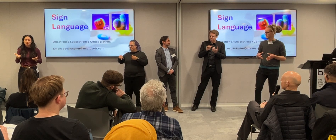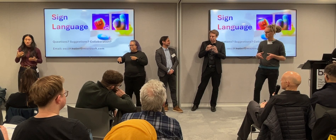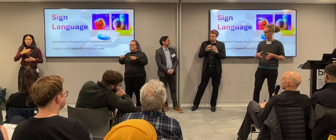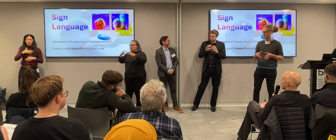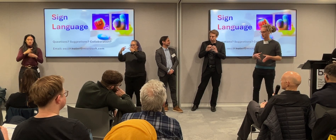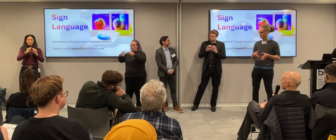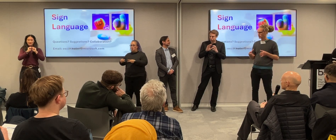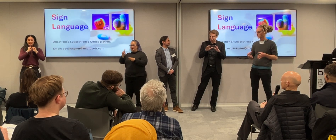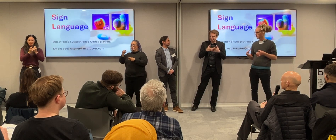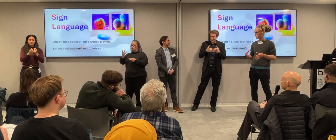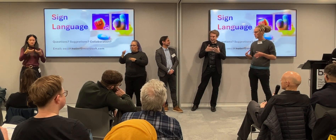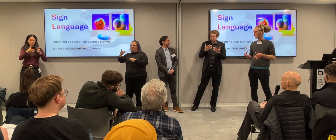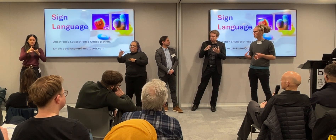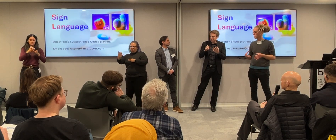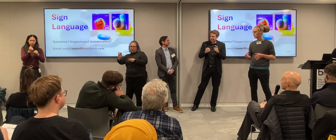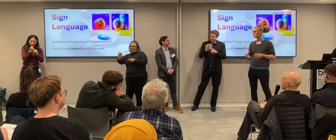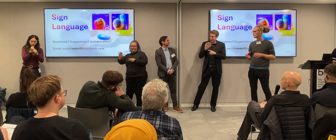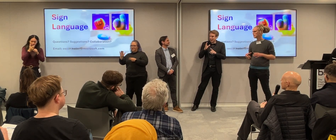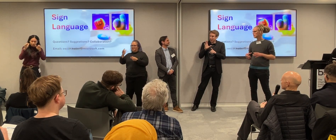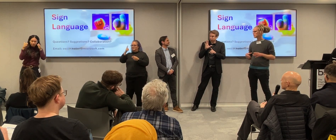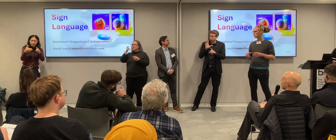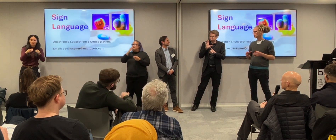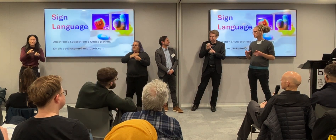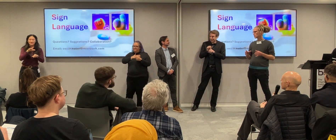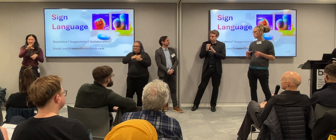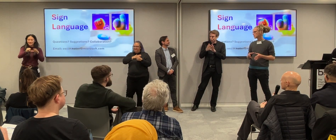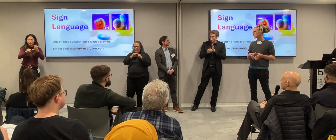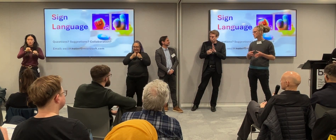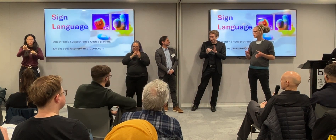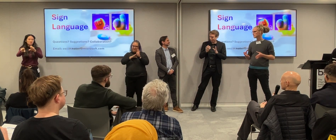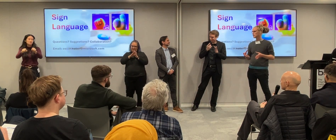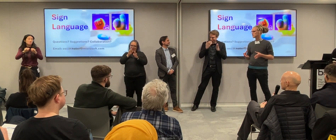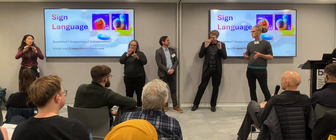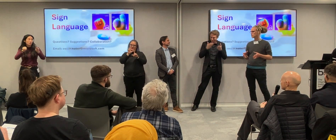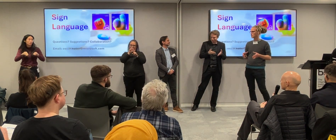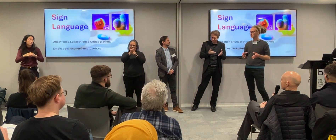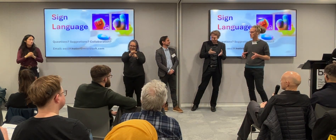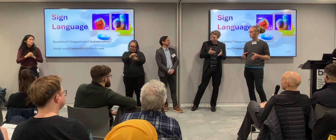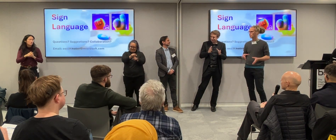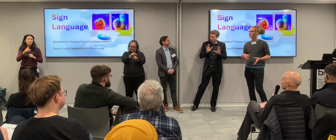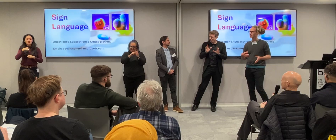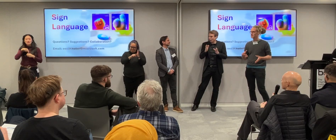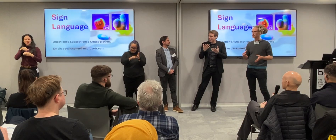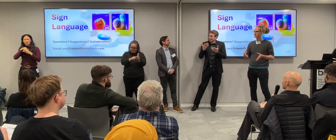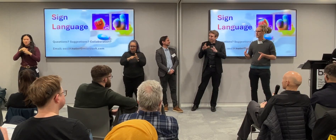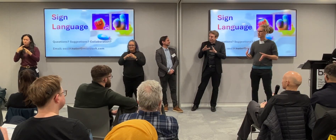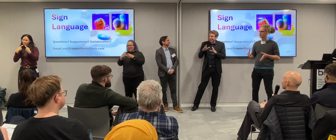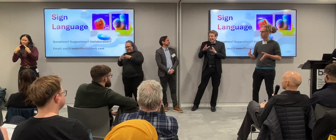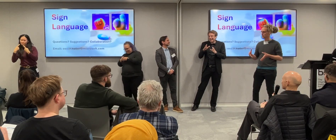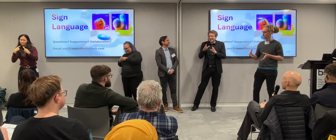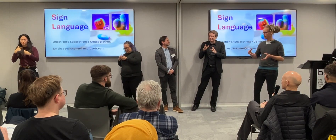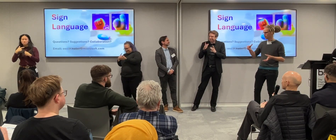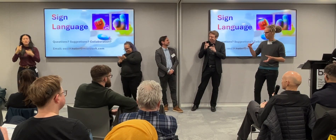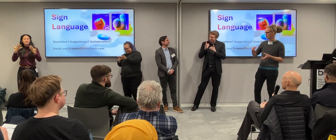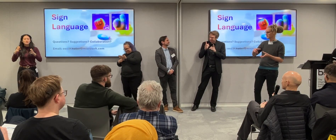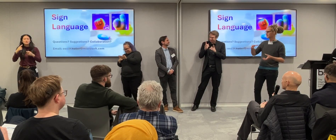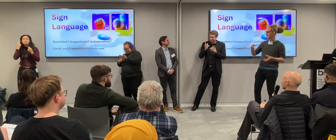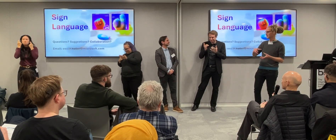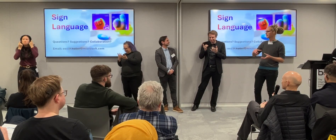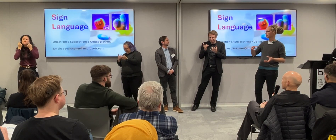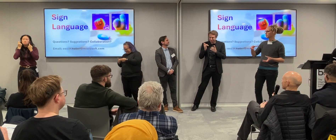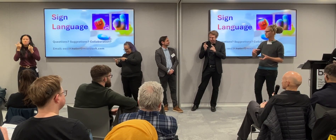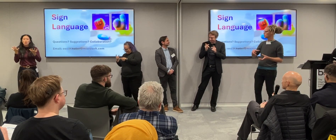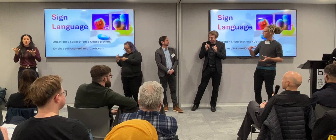this detection models. So we did discuss internally kind of what happens, like